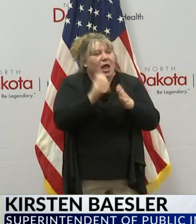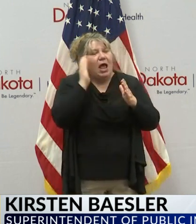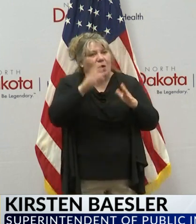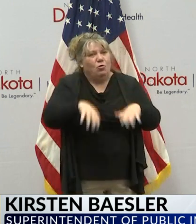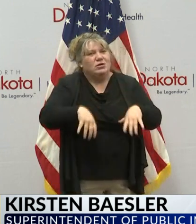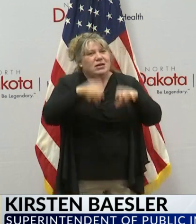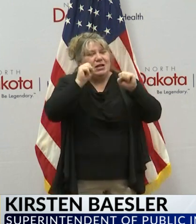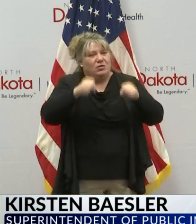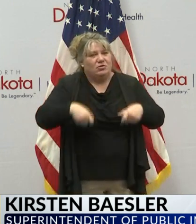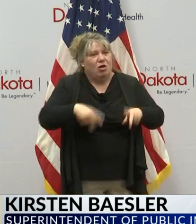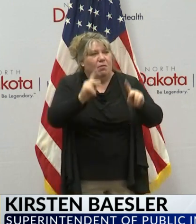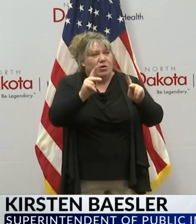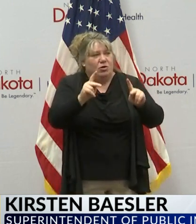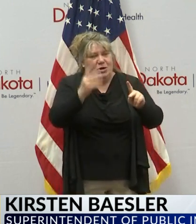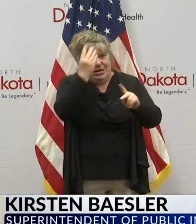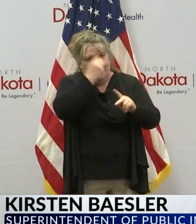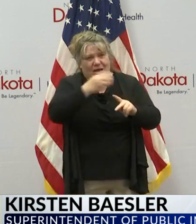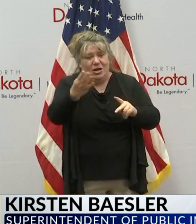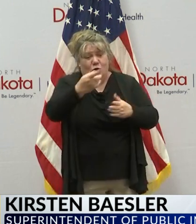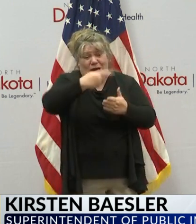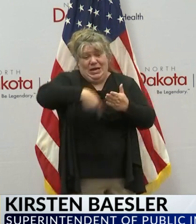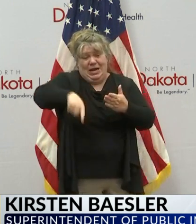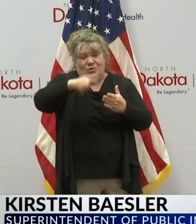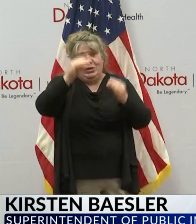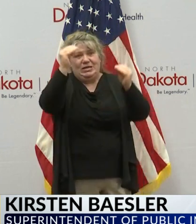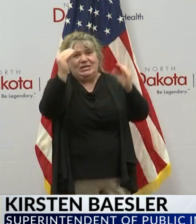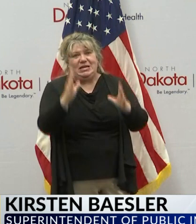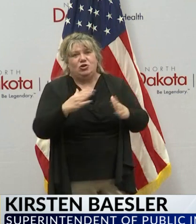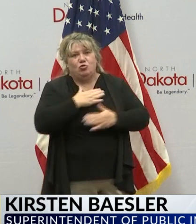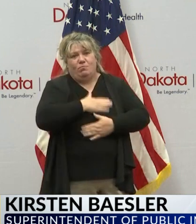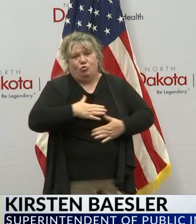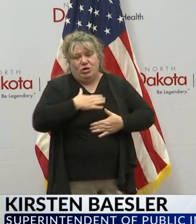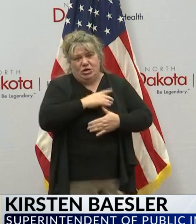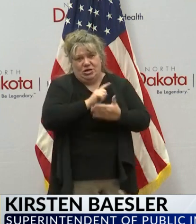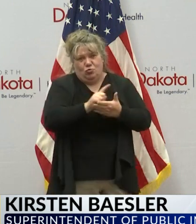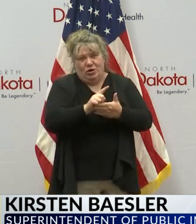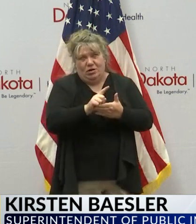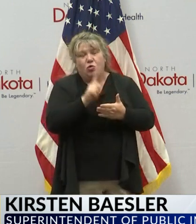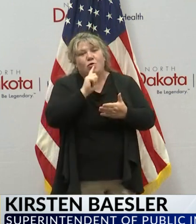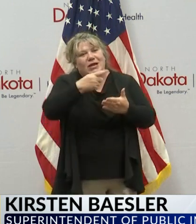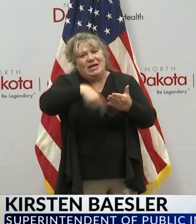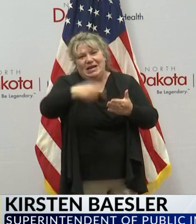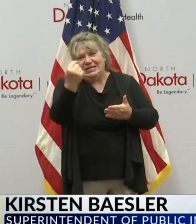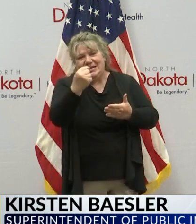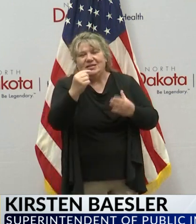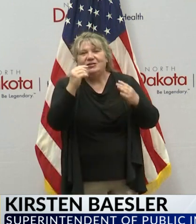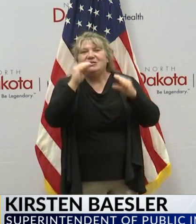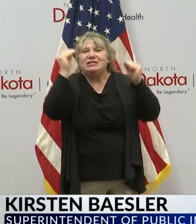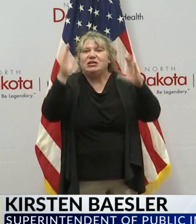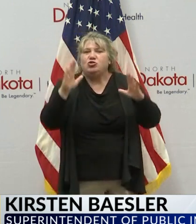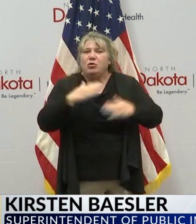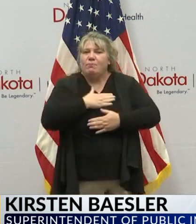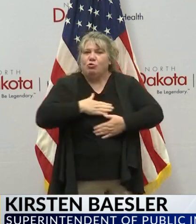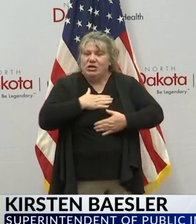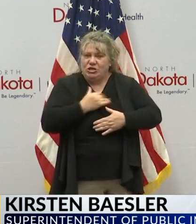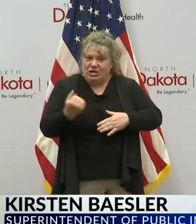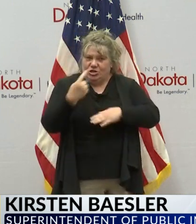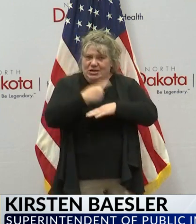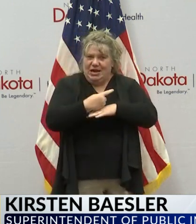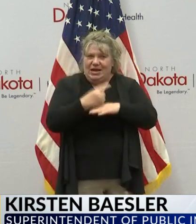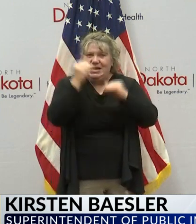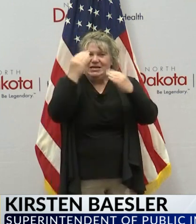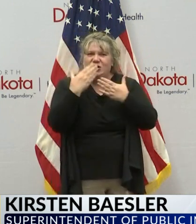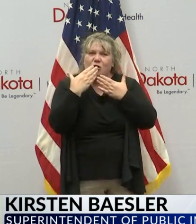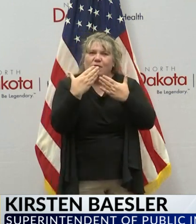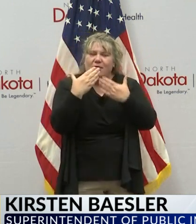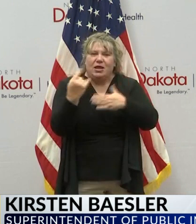jump start. Next week is Teacher Appreciation Week. Actually, next Tuesday is Teacher Appreciation Day. And I don't know that